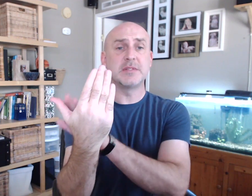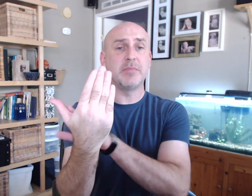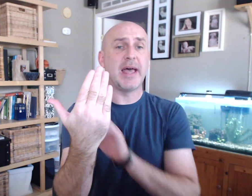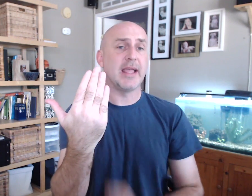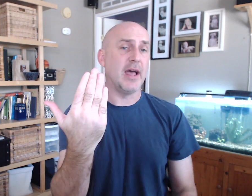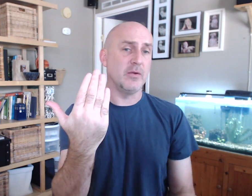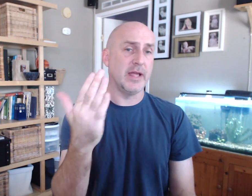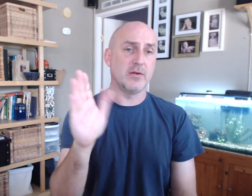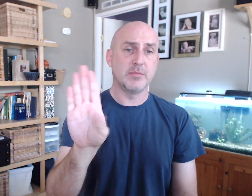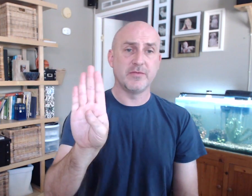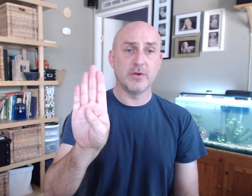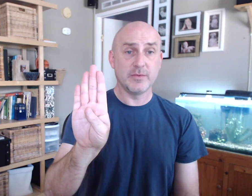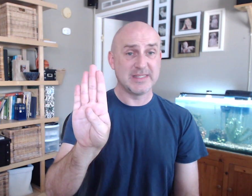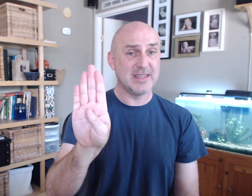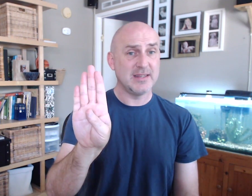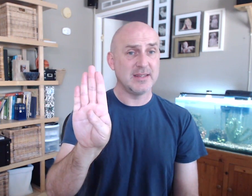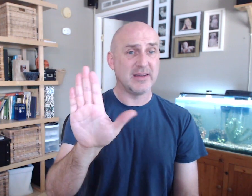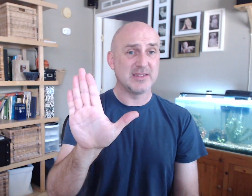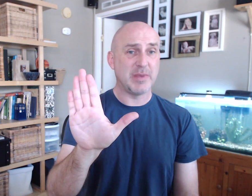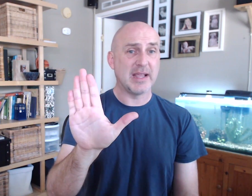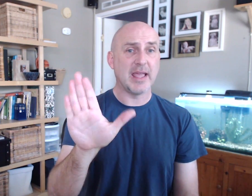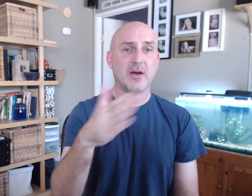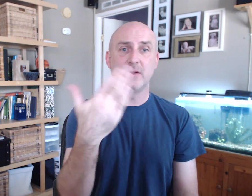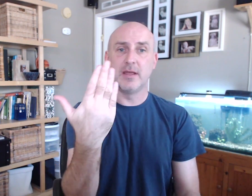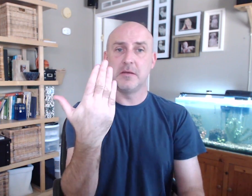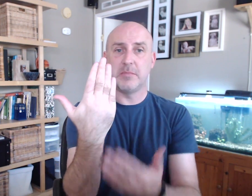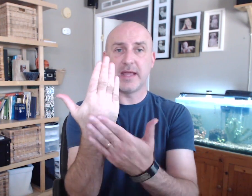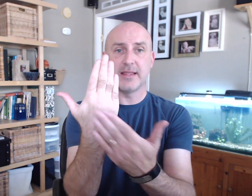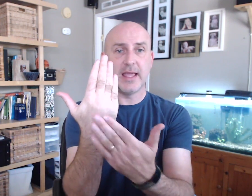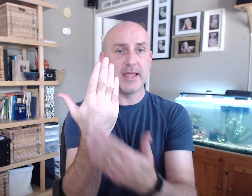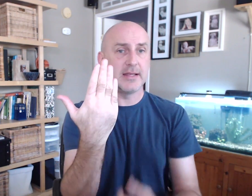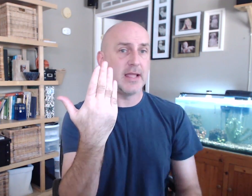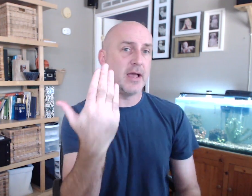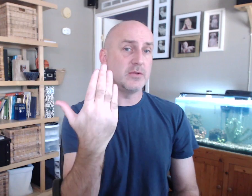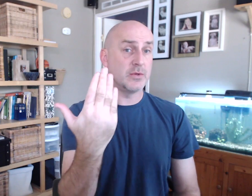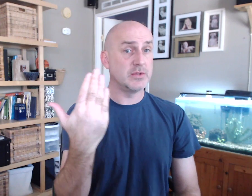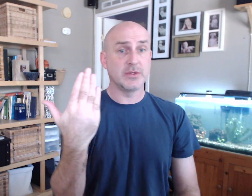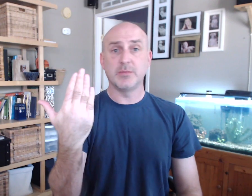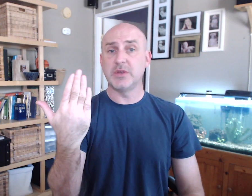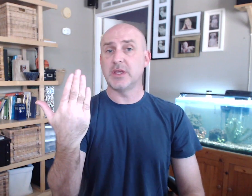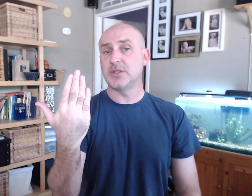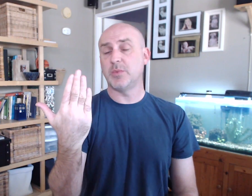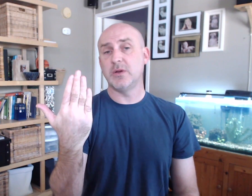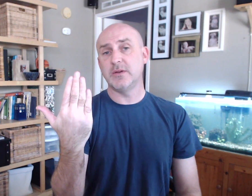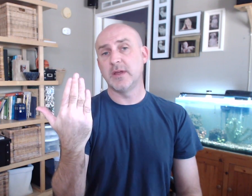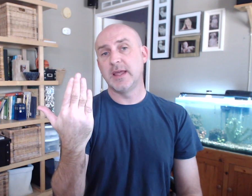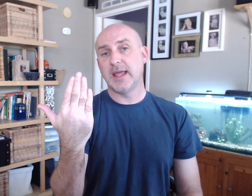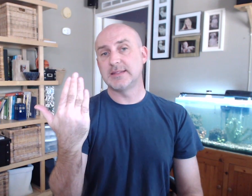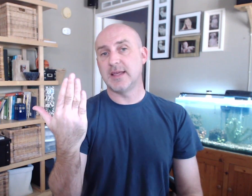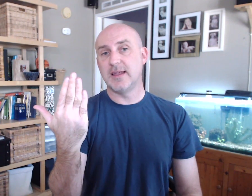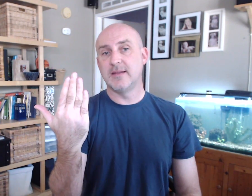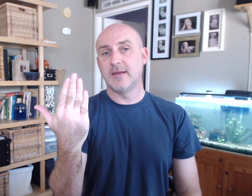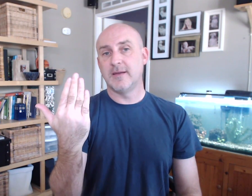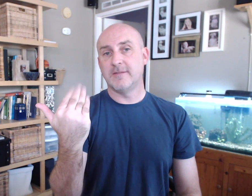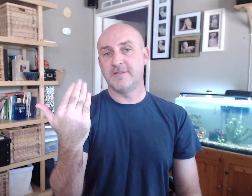back out now. Before it was in, now it's back out. Back of the hand out towards your communication partner and sign